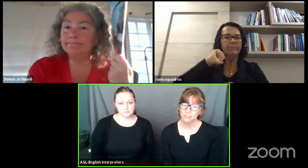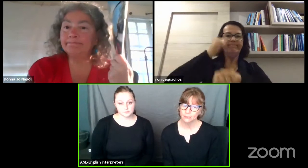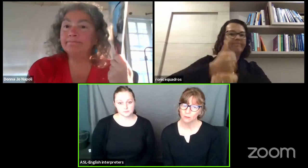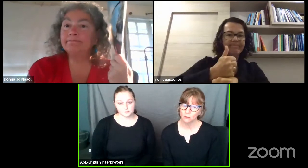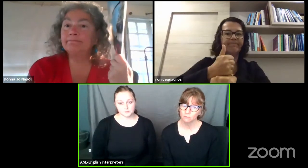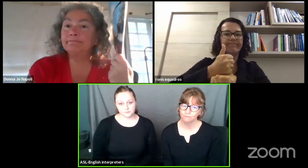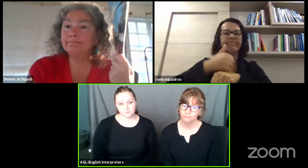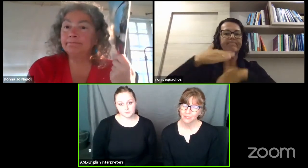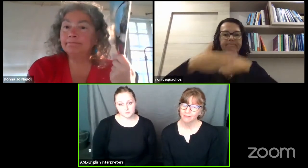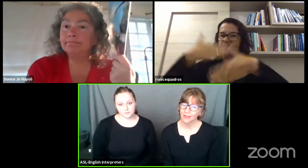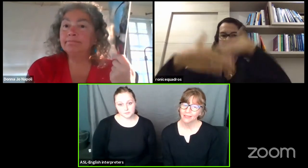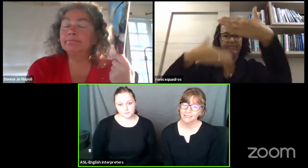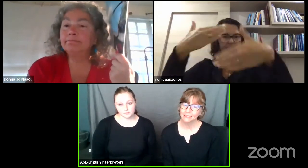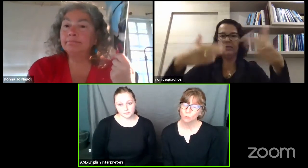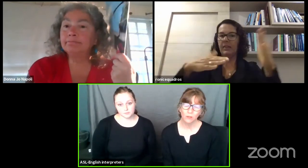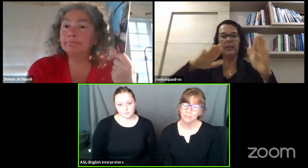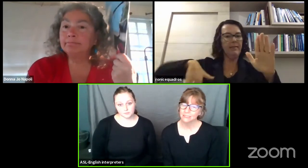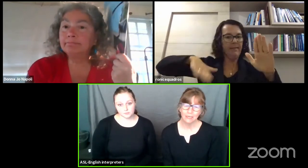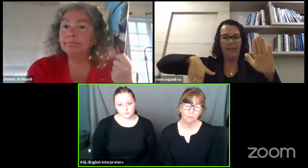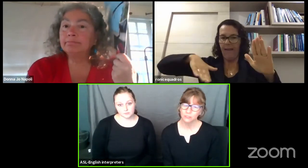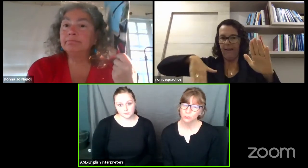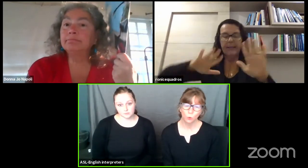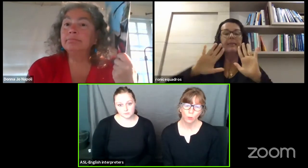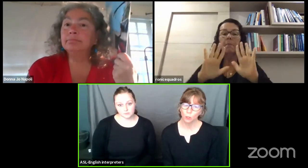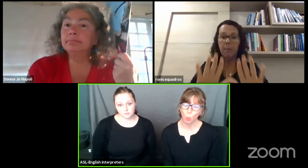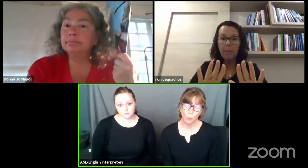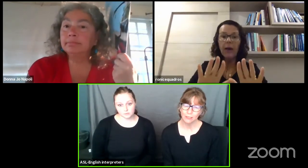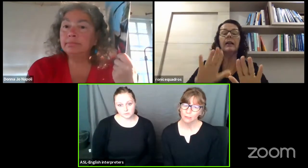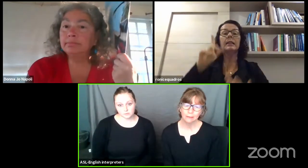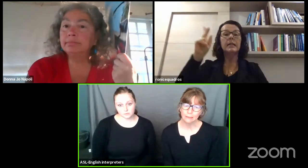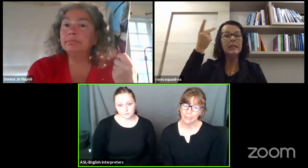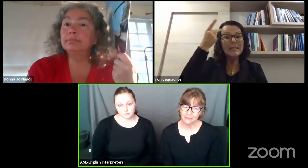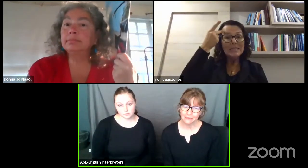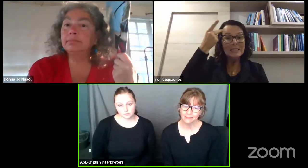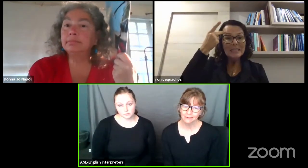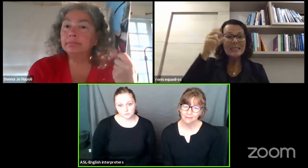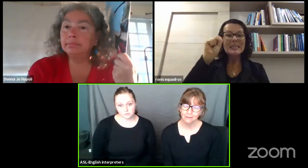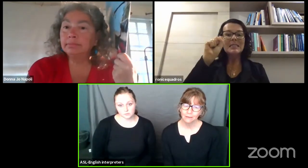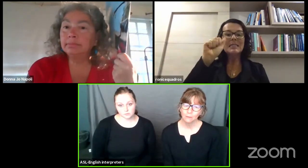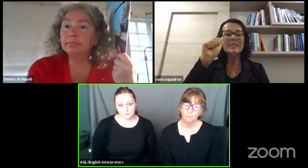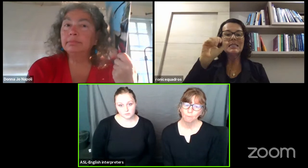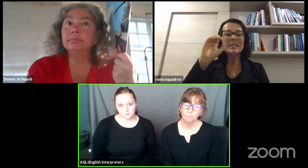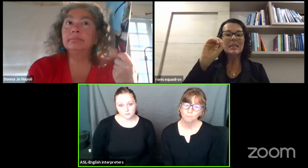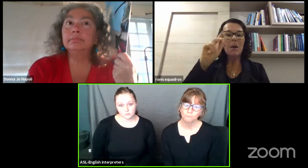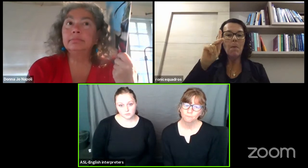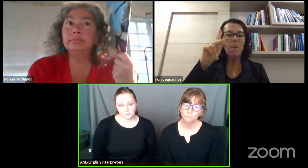in Brazil, that isn't well established or going yet.